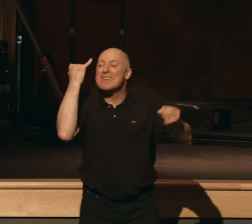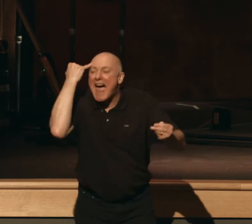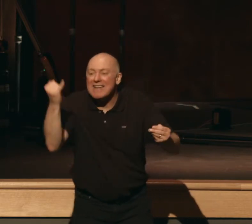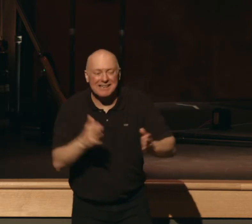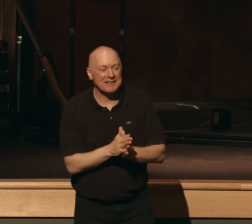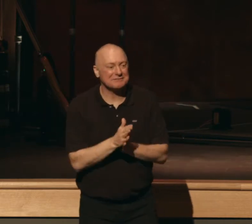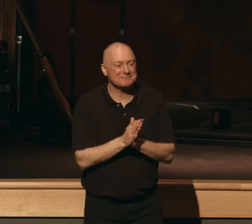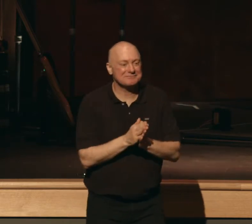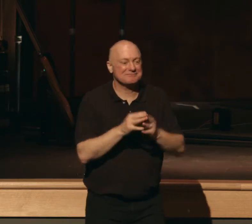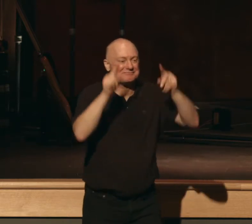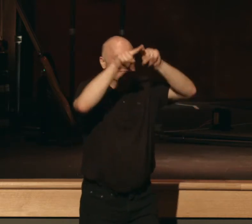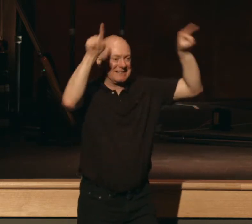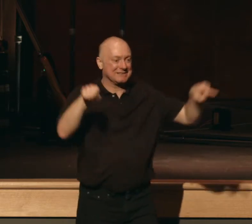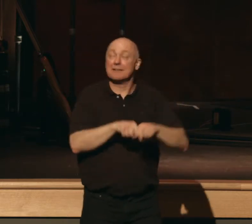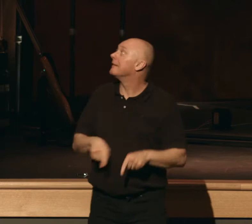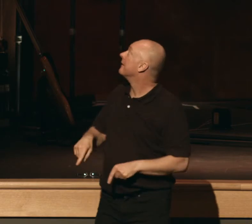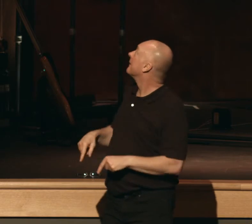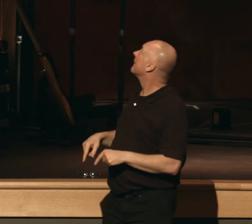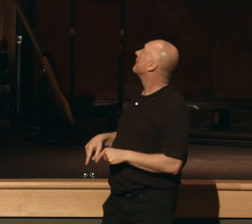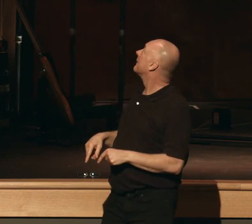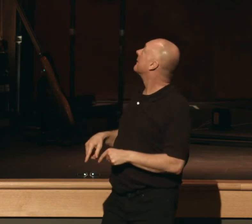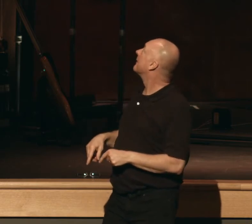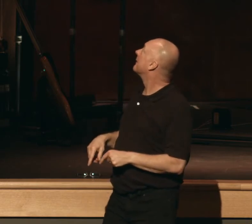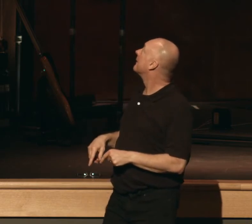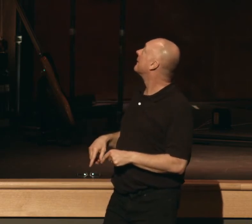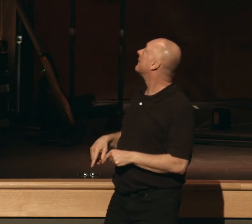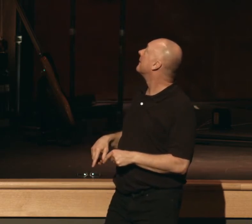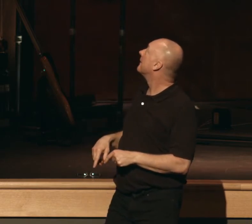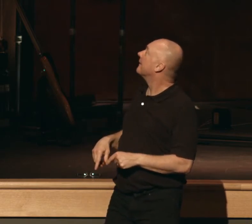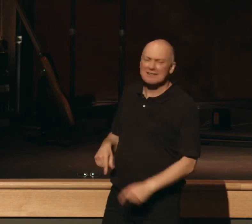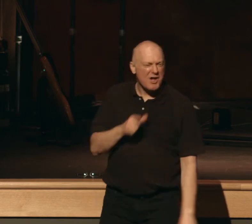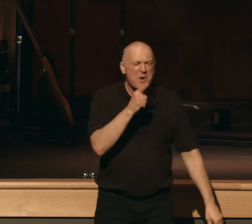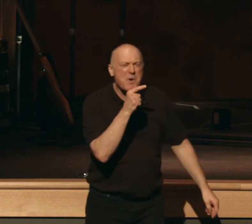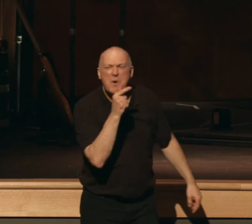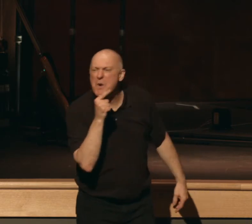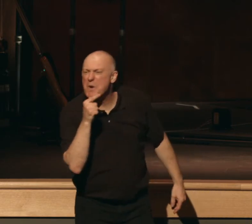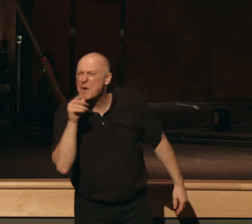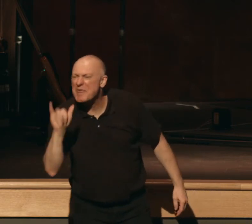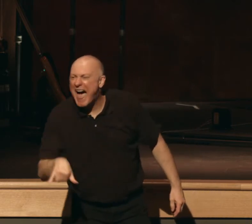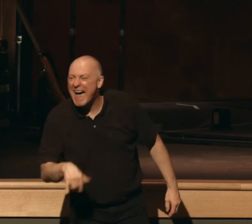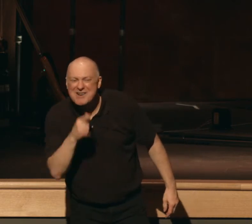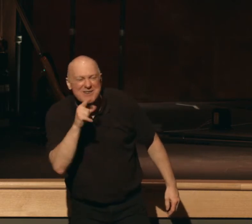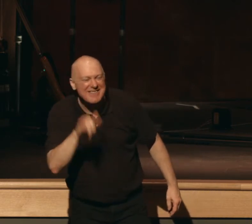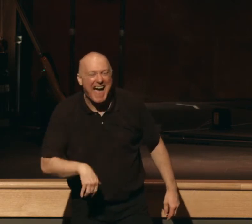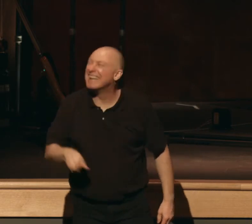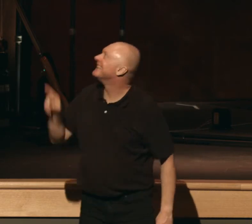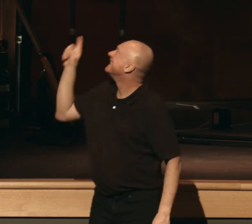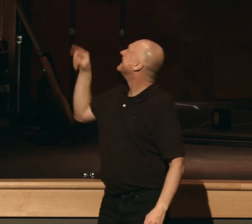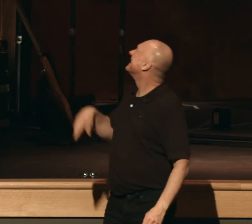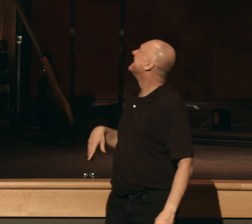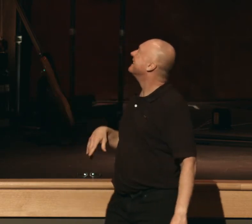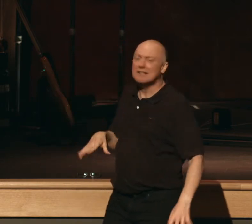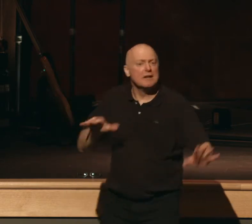idea up on the screen of what we were dealing with, all right? So I don't know who that guy is. Don't pay any attention to him.